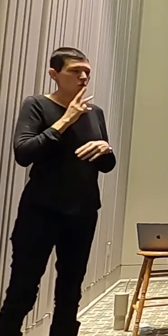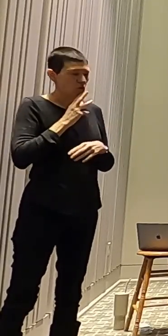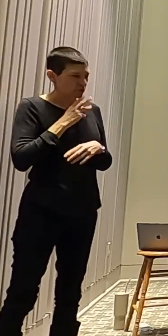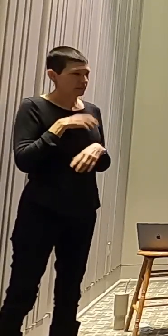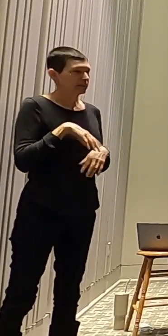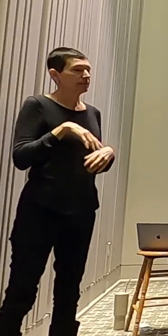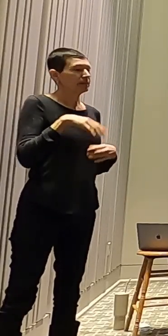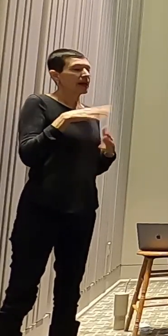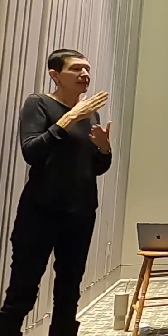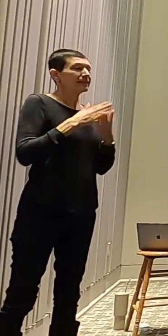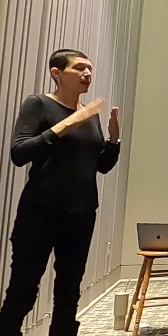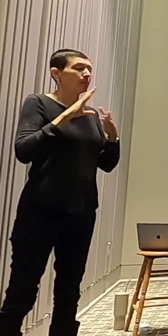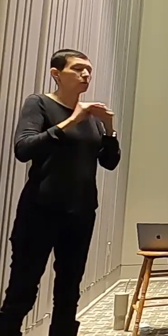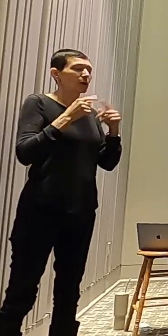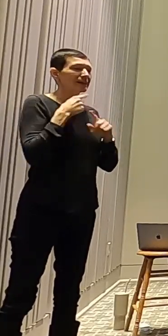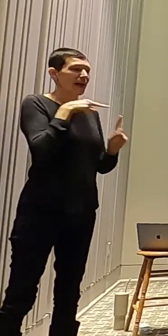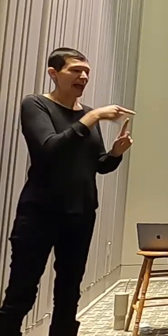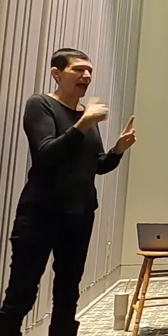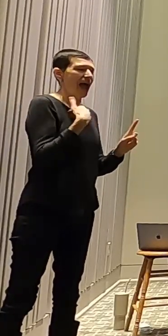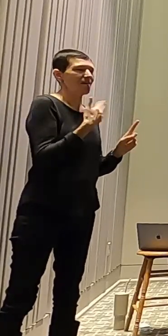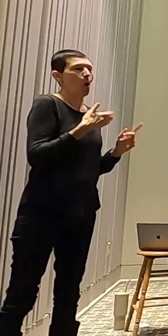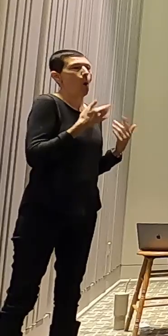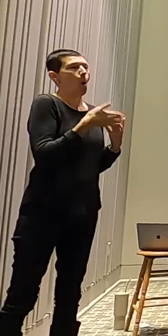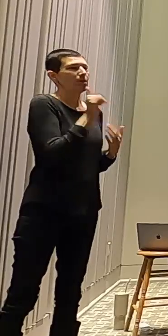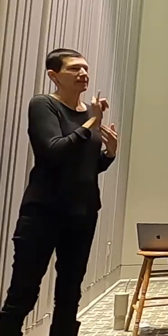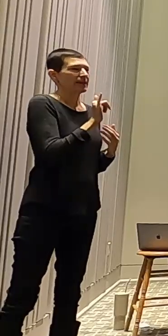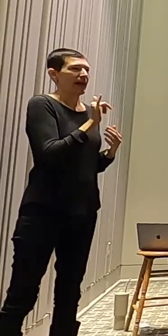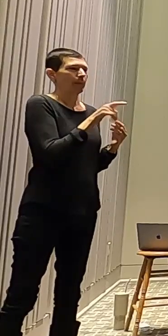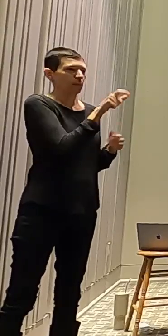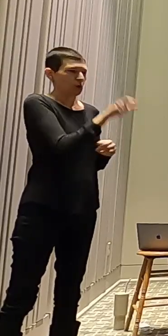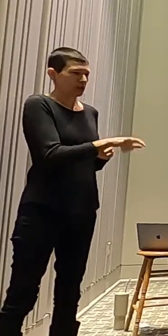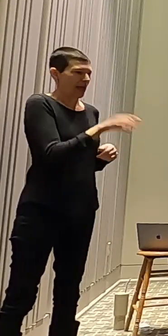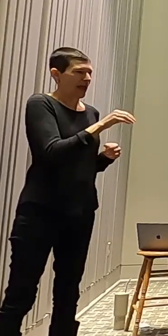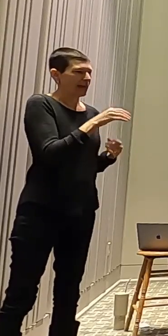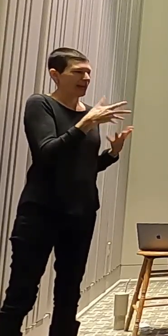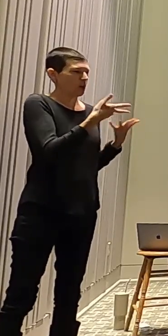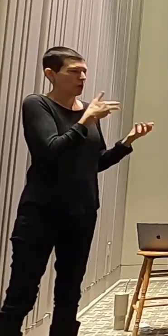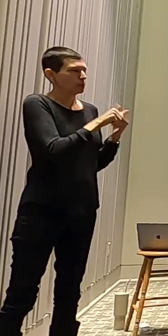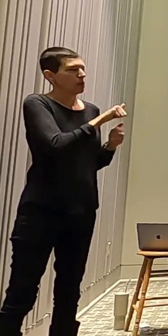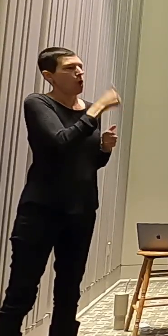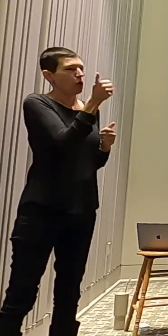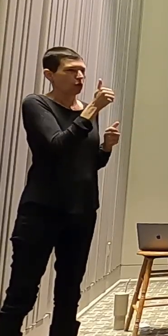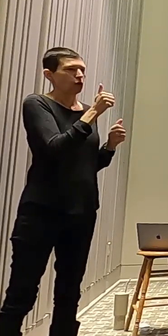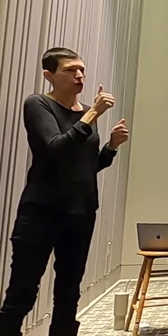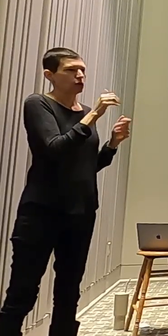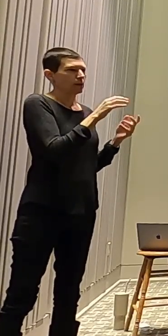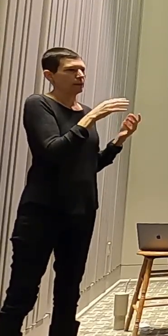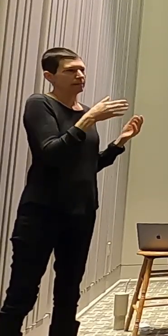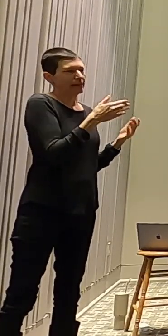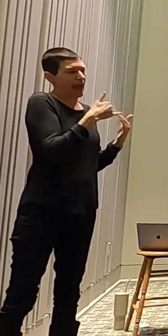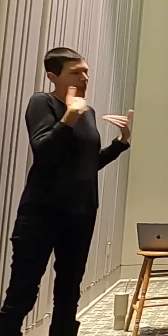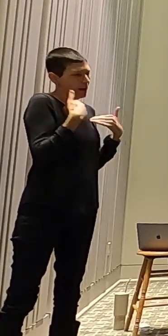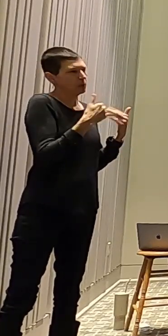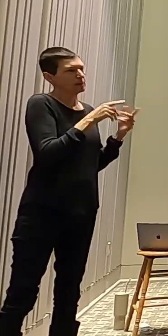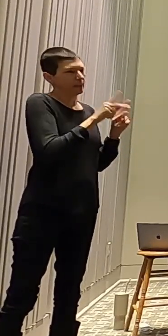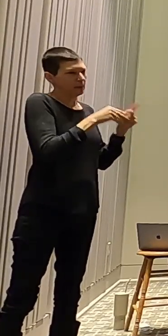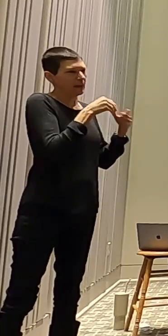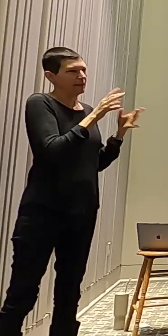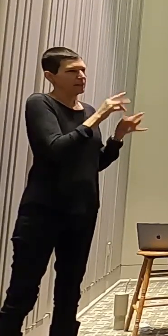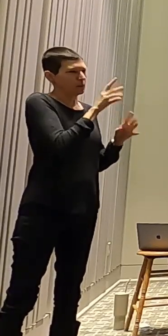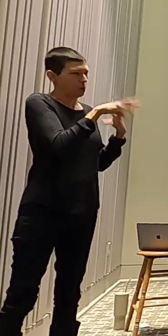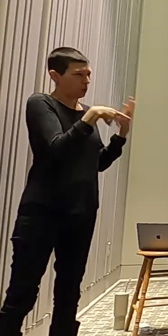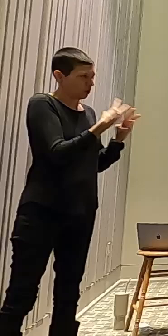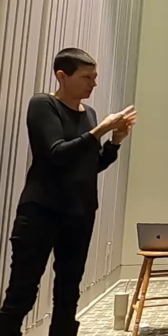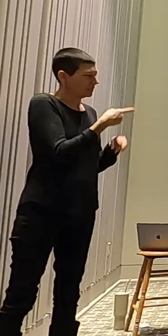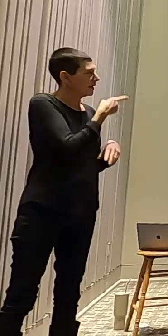had human-like abilities and interacts with other supernatural beings in the spirit world. So this mask, like the last, is carved from